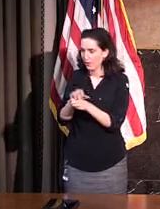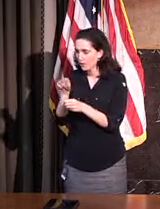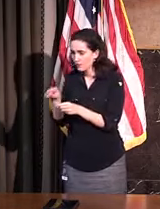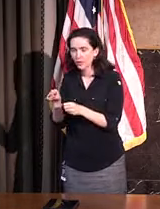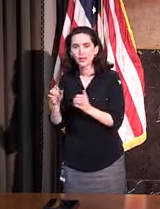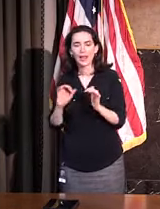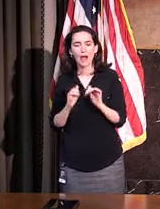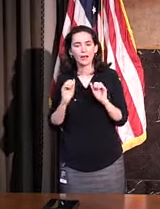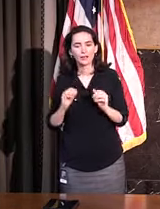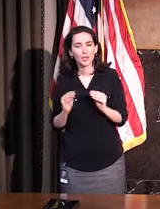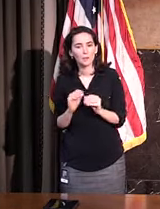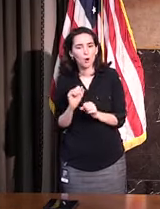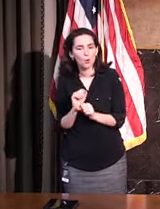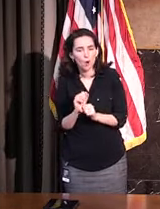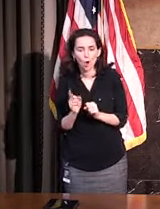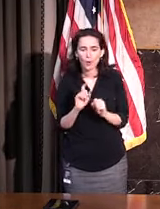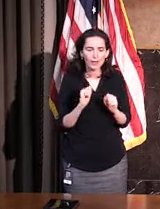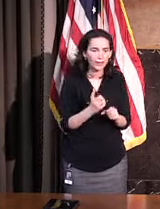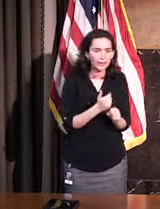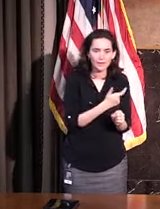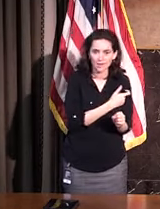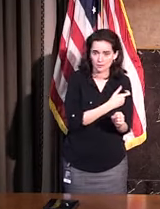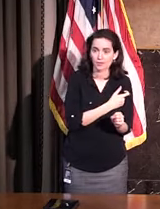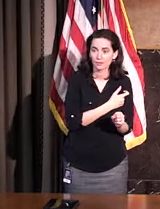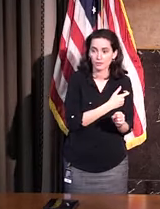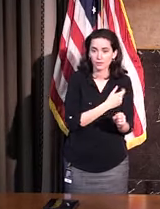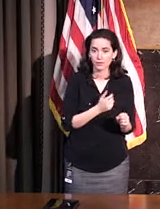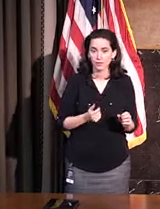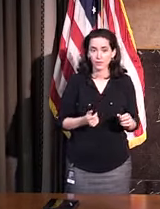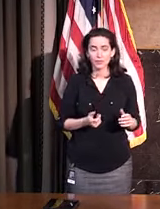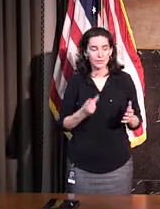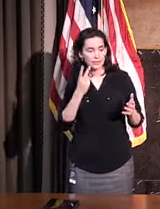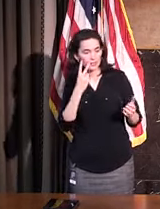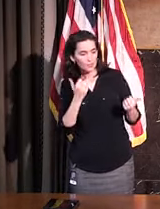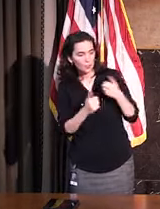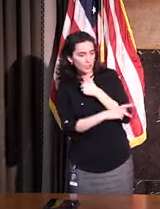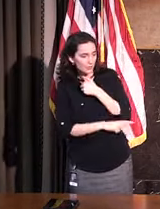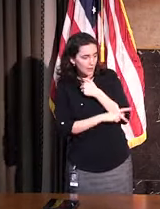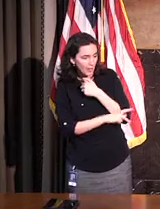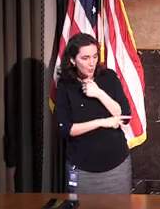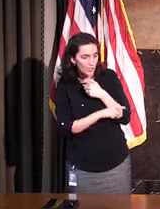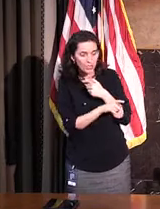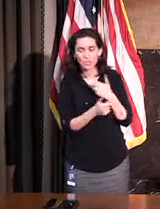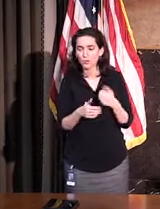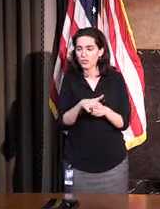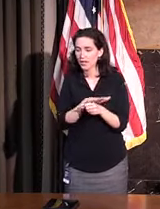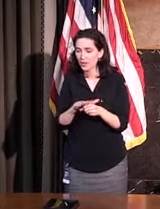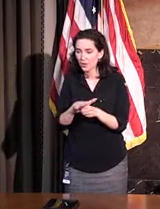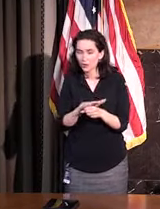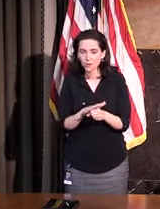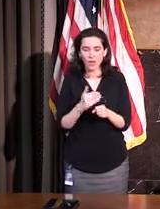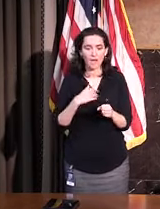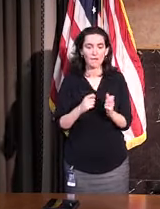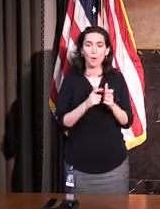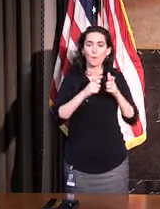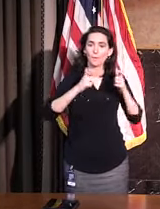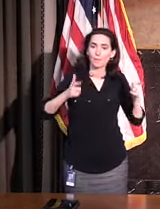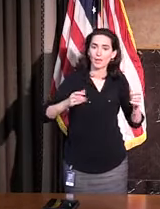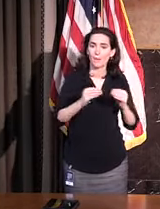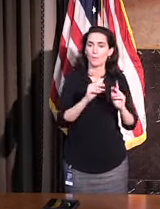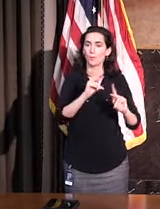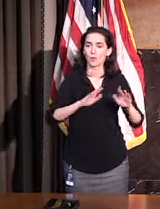do more work to get the vaccine out. We're going to be able to see which parishes or which localities have a larger coverage